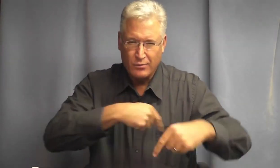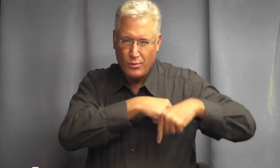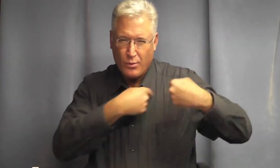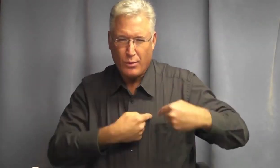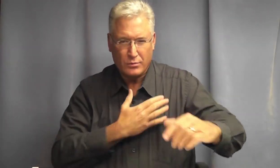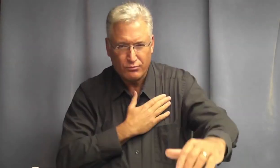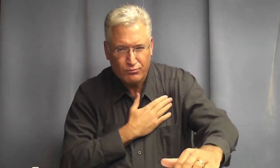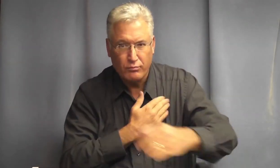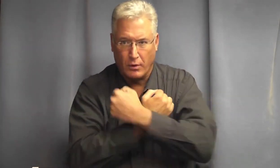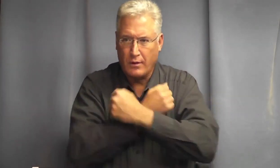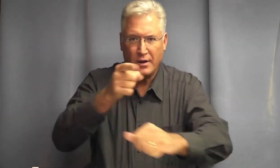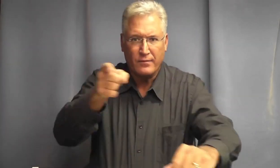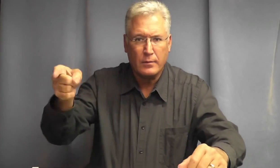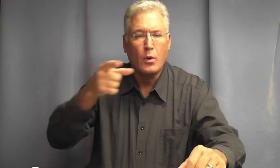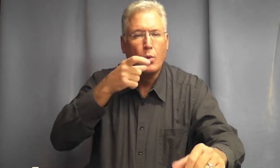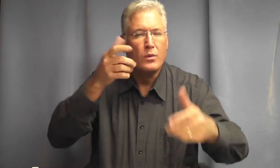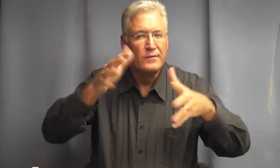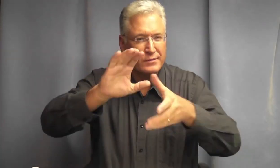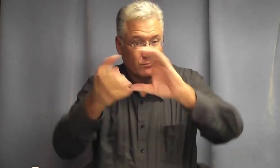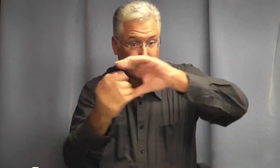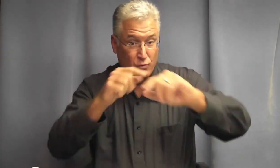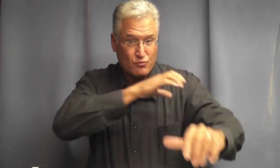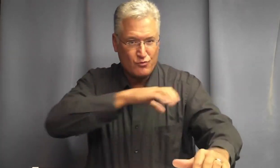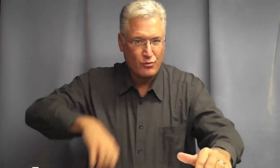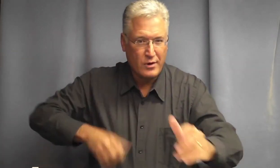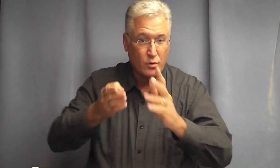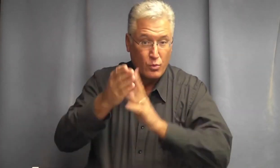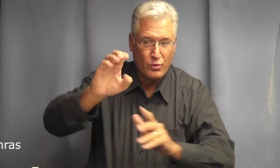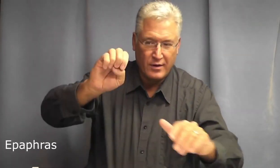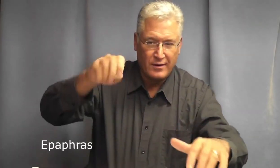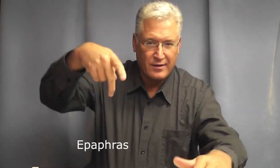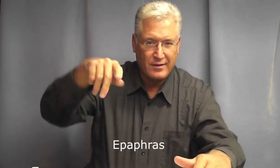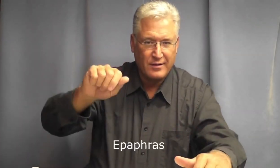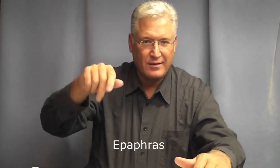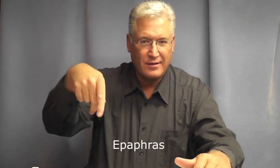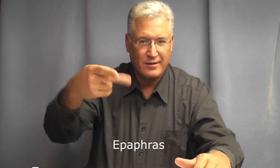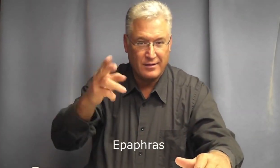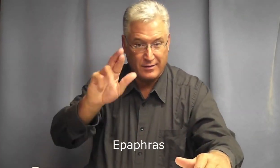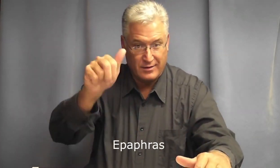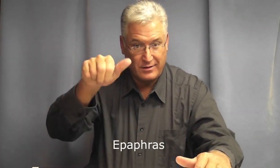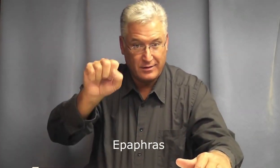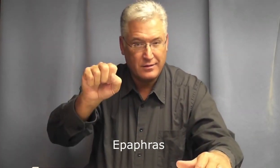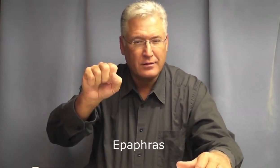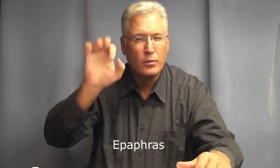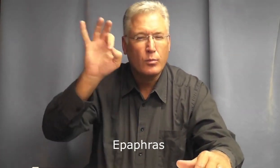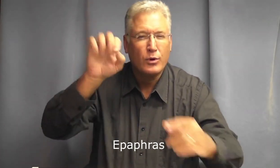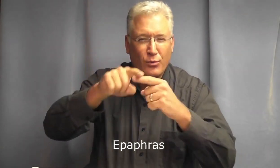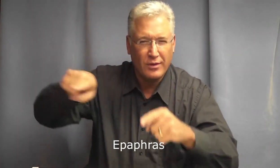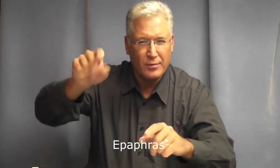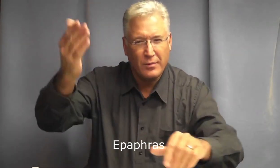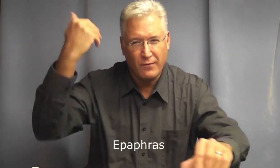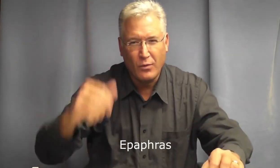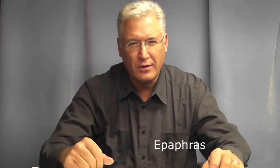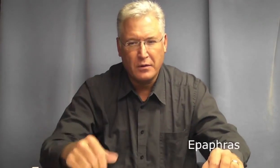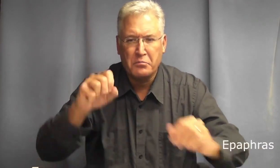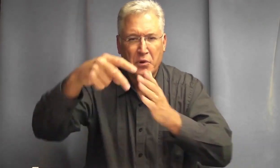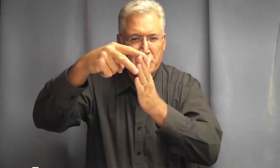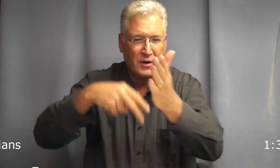yet. He had a heart full of love for them, those who had been converted to Christ from Epaphras when he was there preaching to